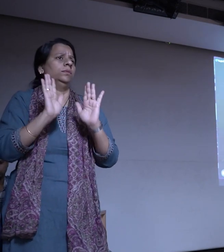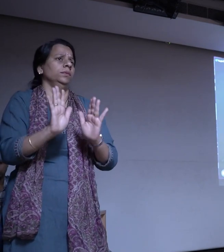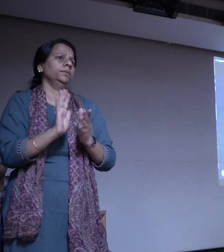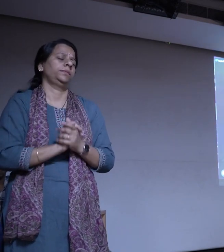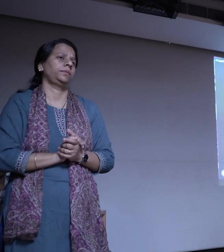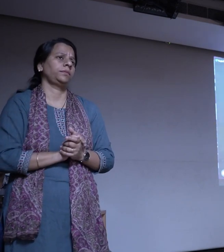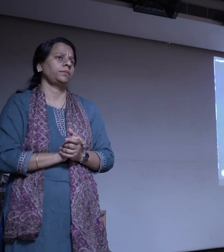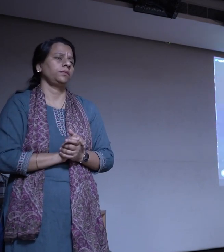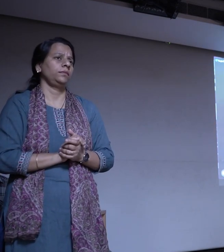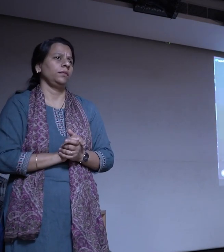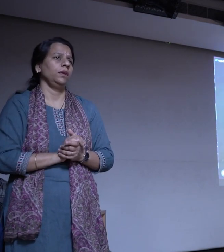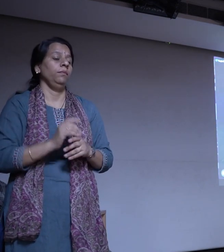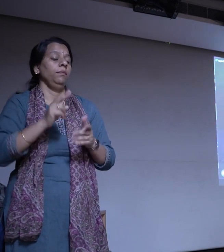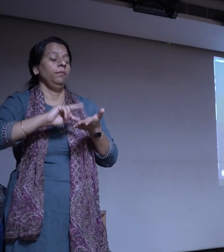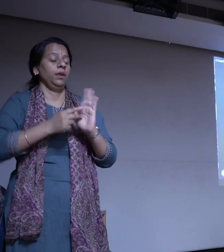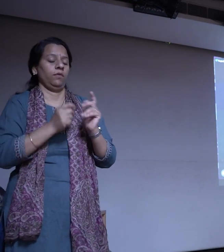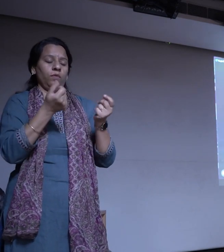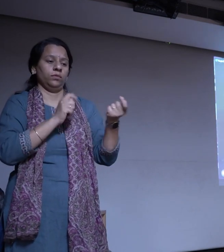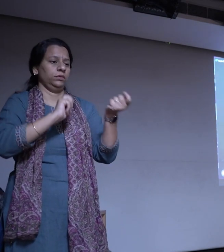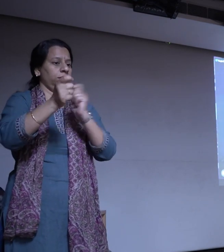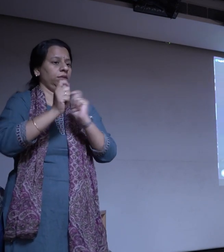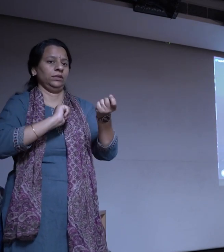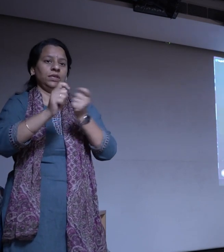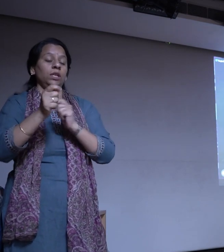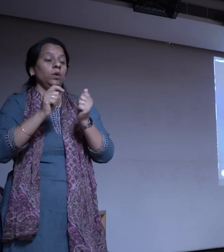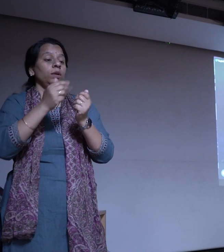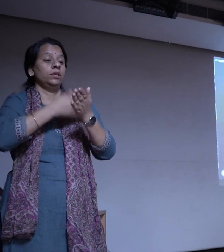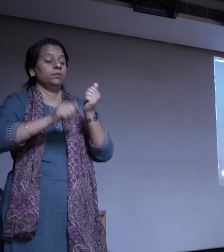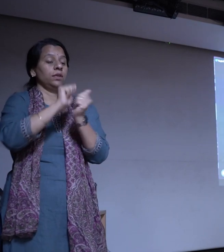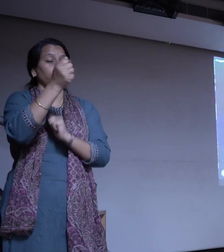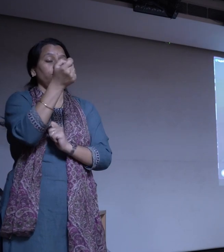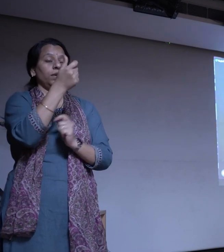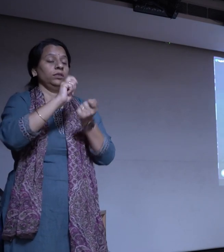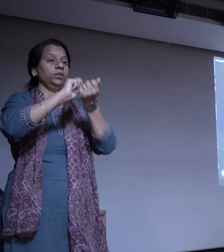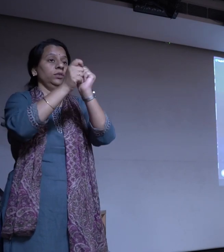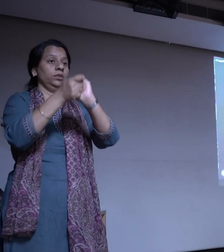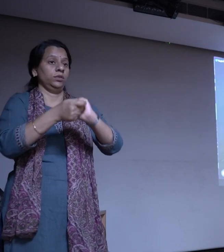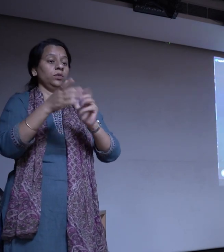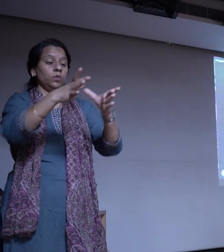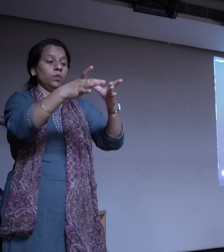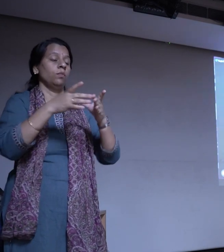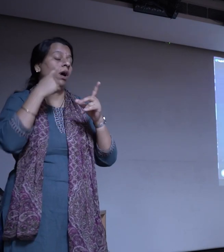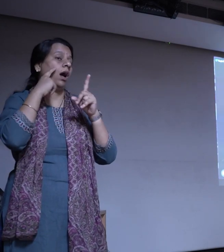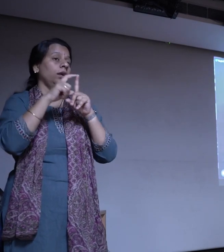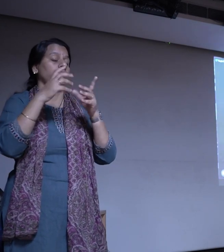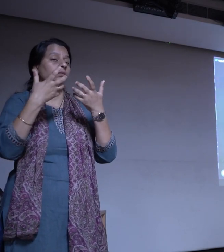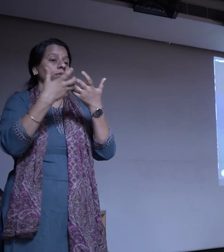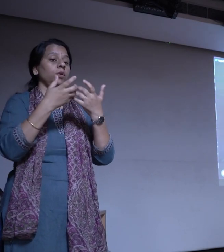private this will be game changer for issue of disability certificates especially in this